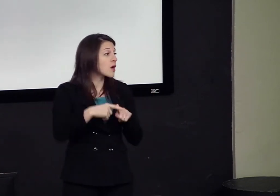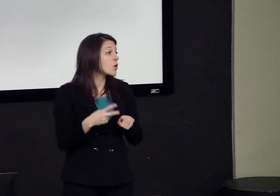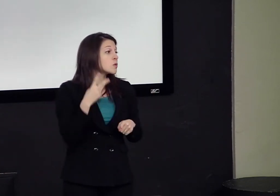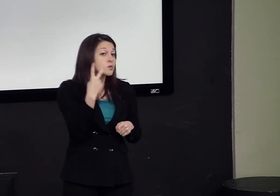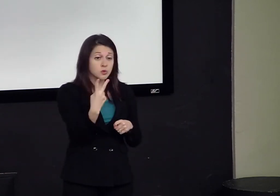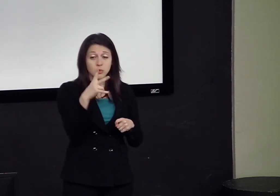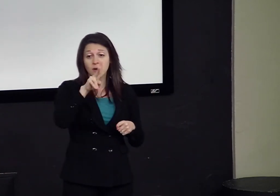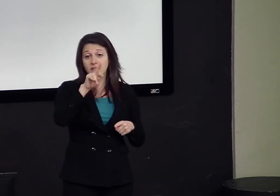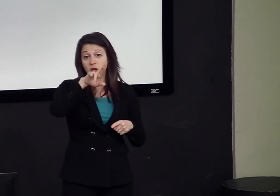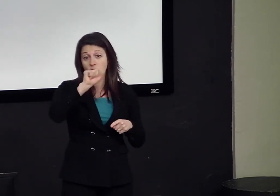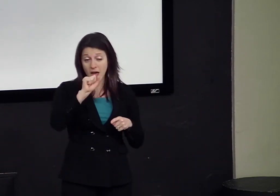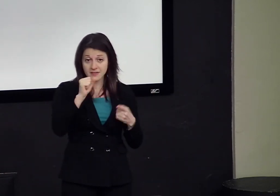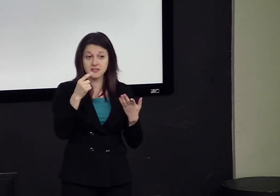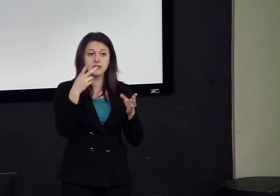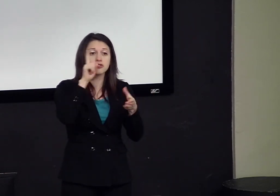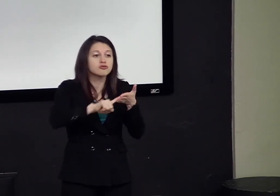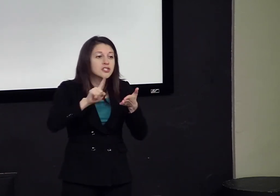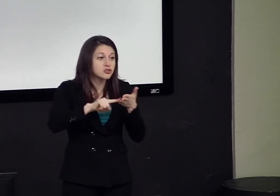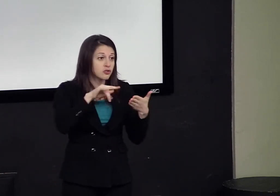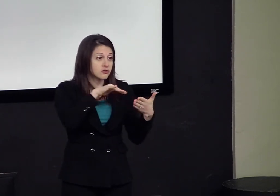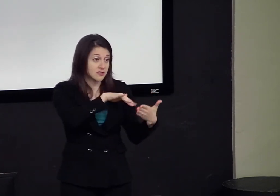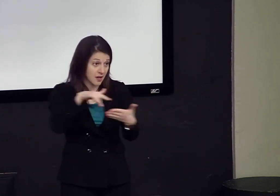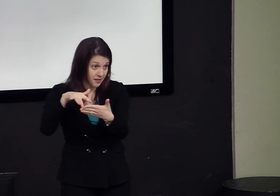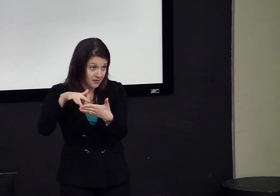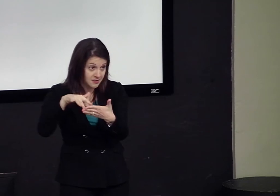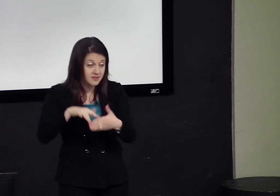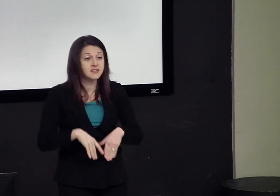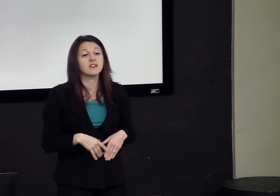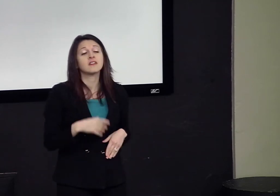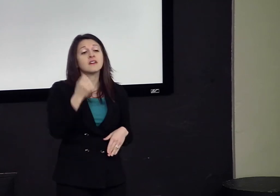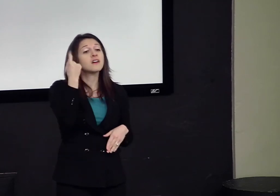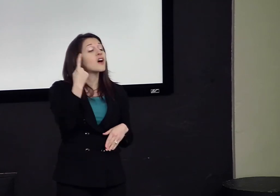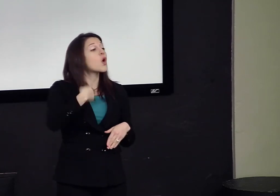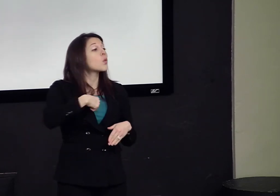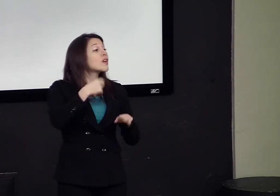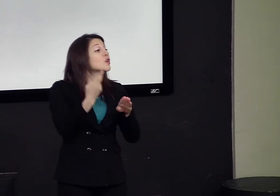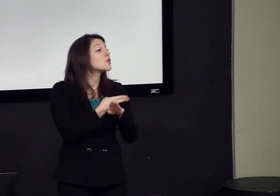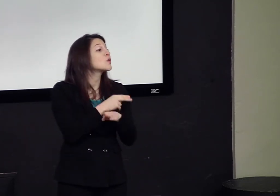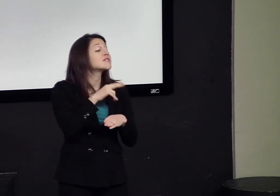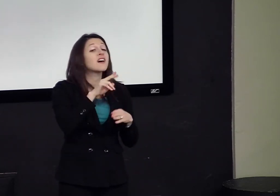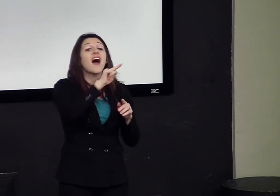our presentation today, we're here to talk more about the VRS studies that have happened here in the United States.